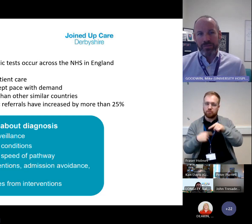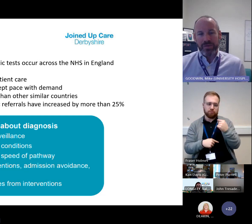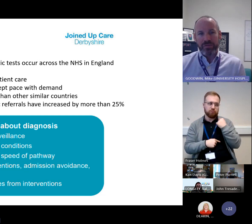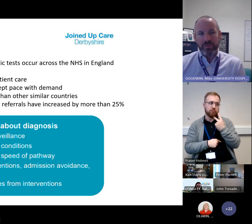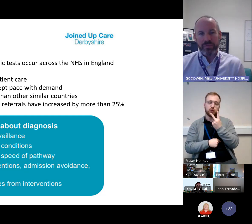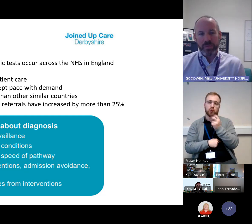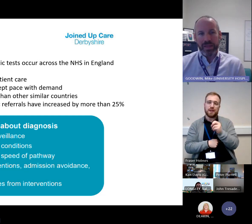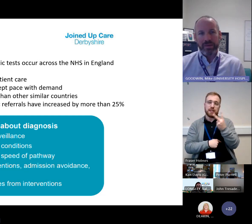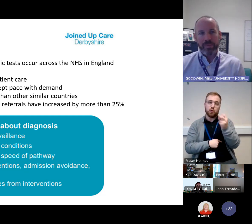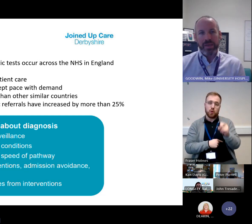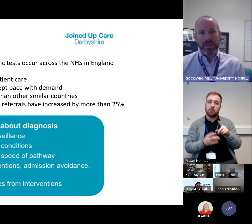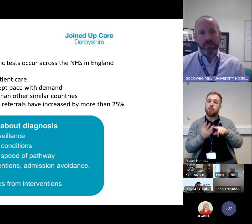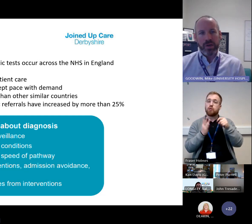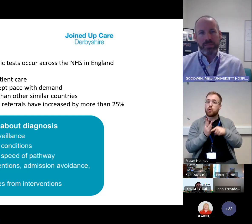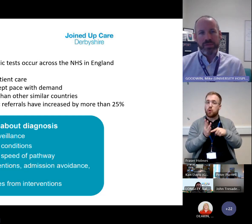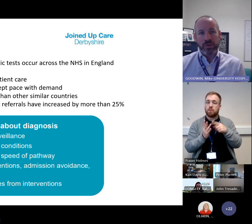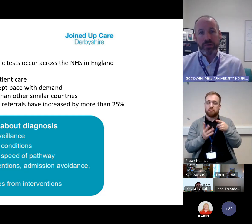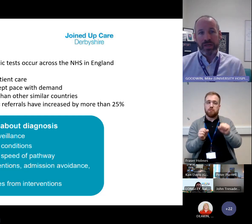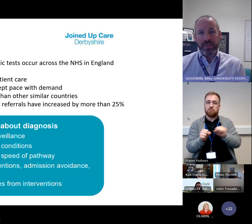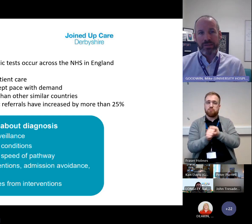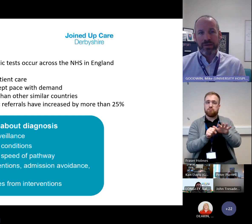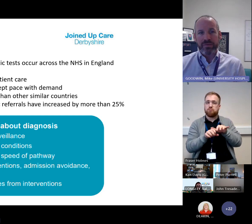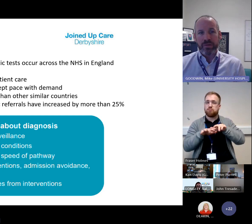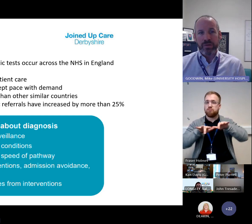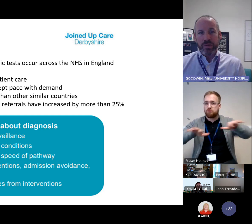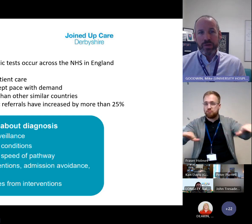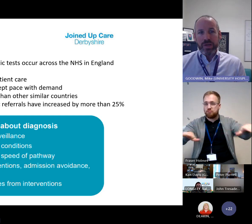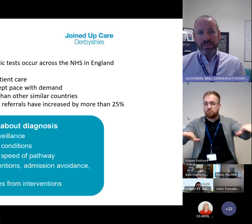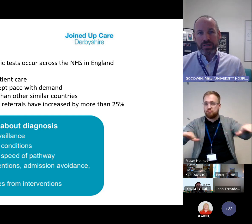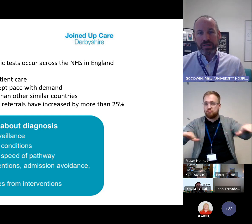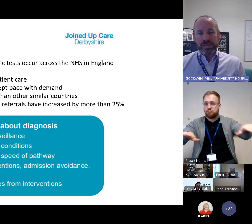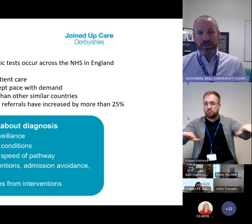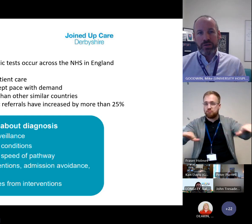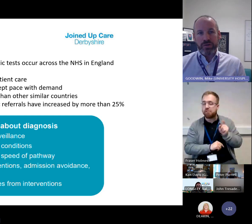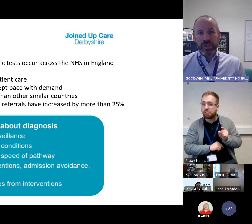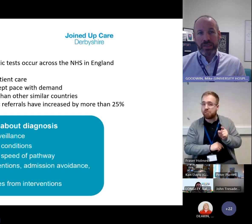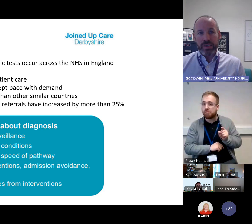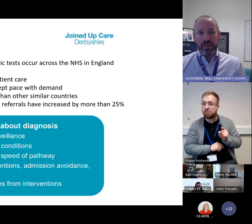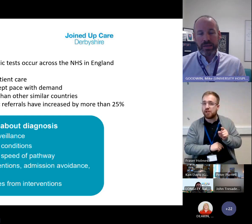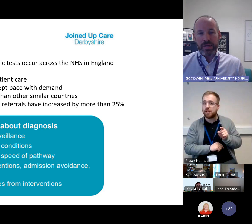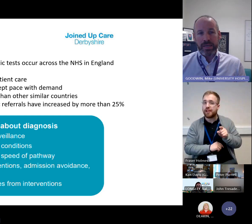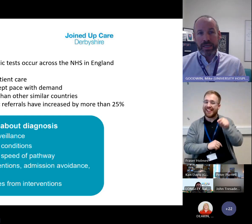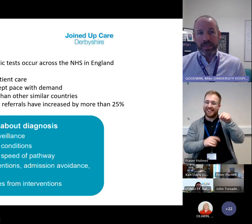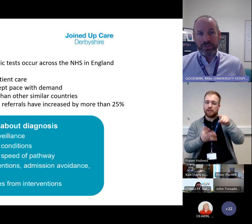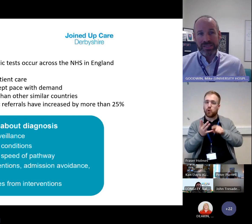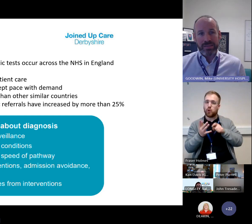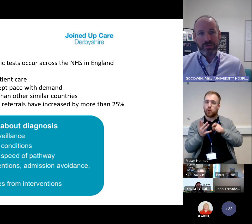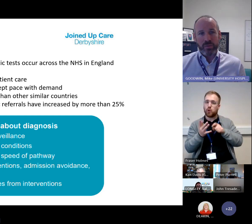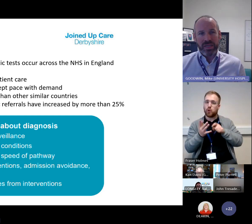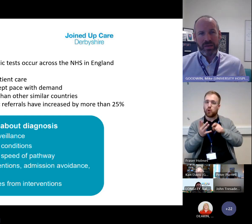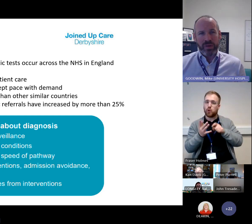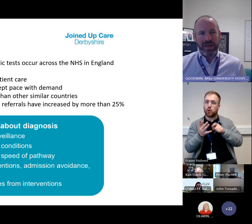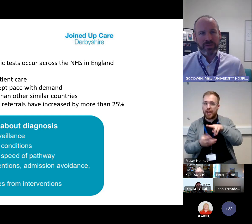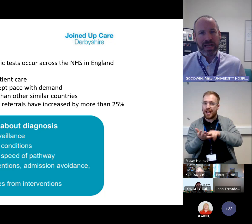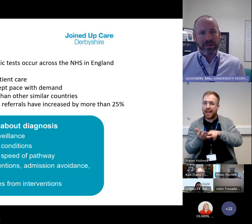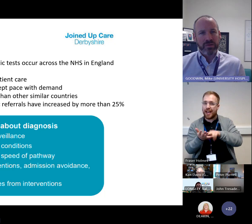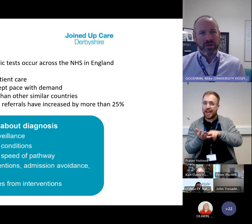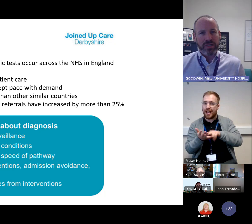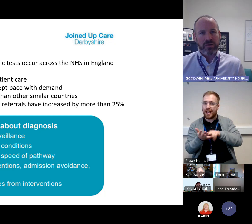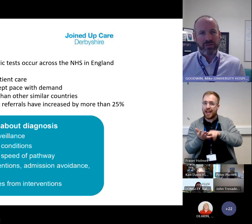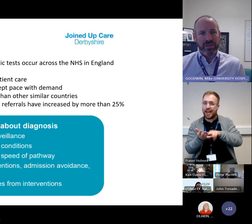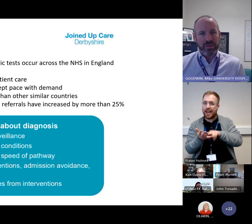the height of the pandemic, and absolutely recognised that as a country in NHS England, we